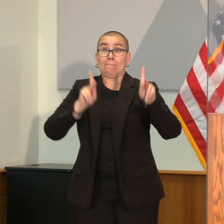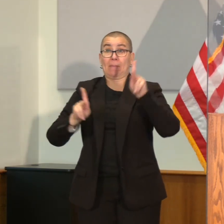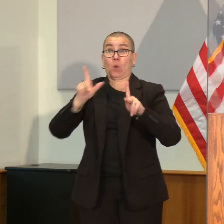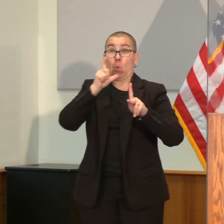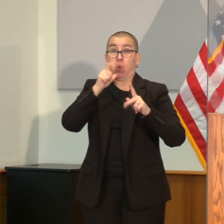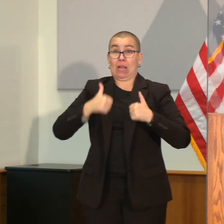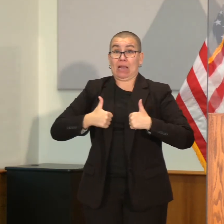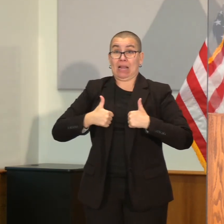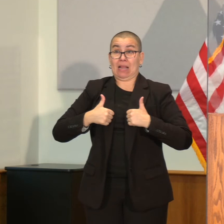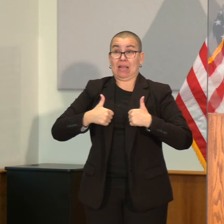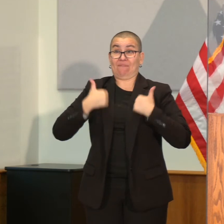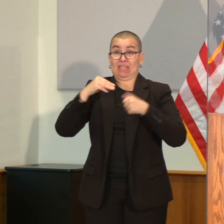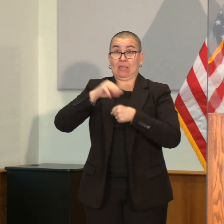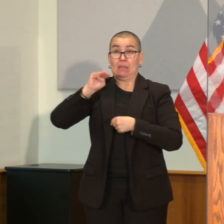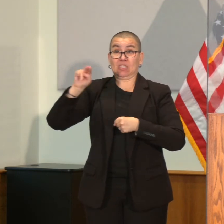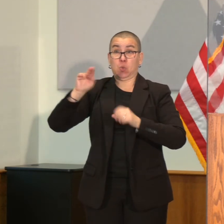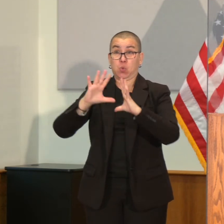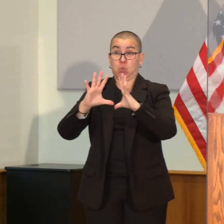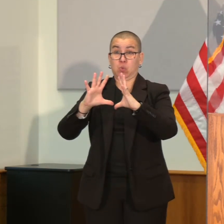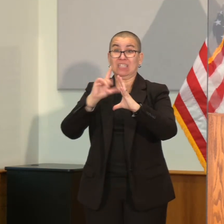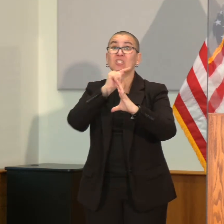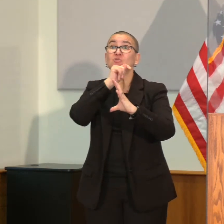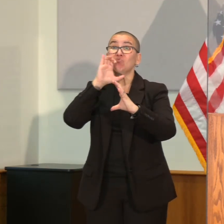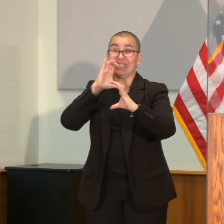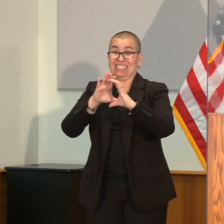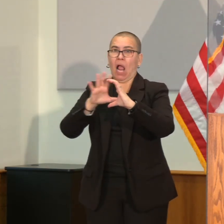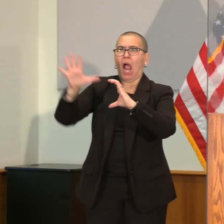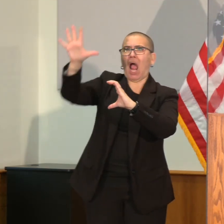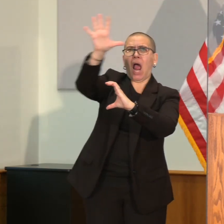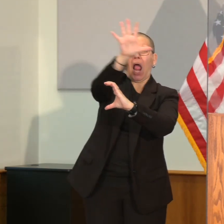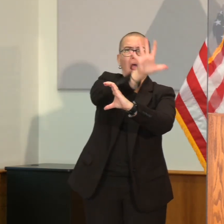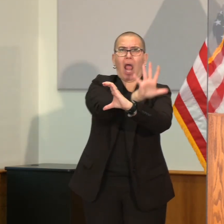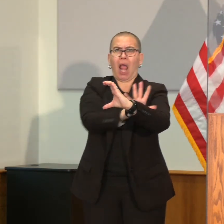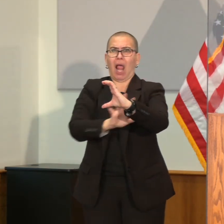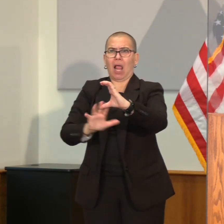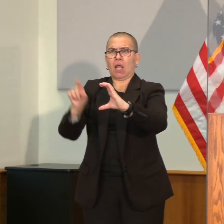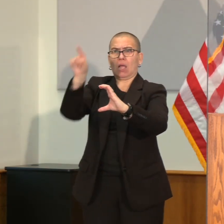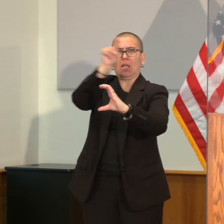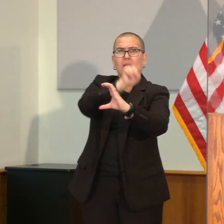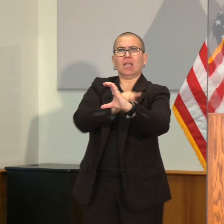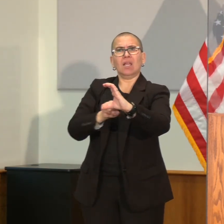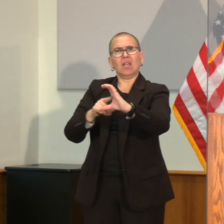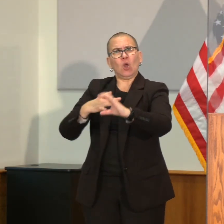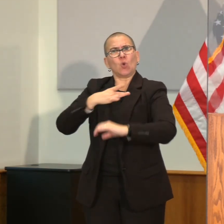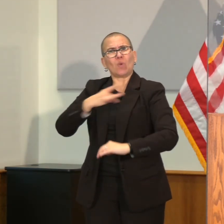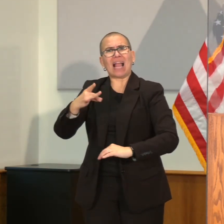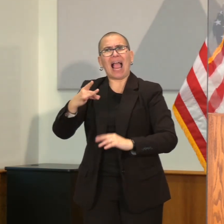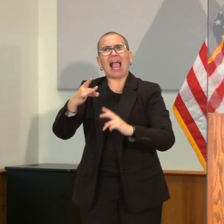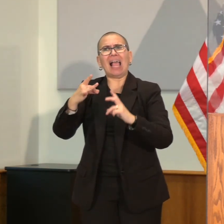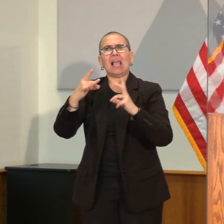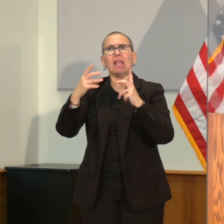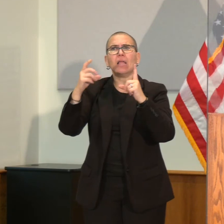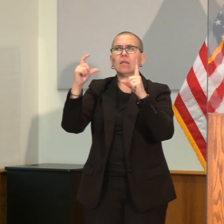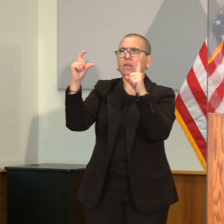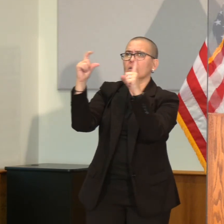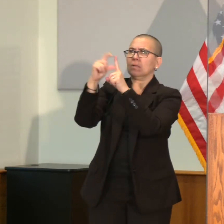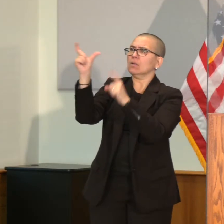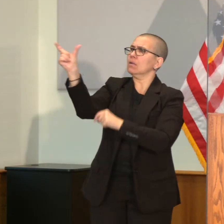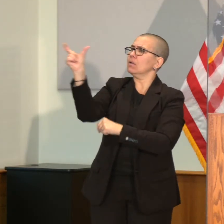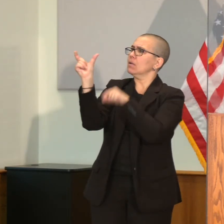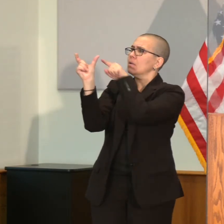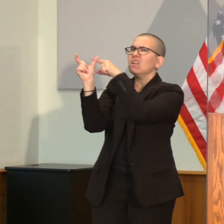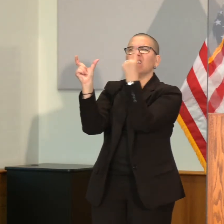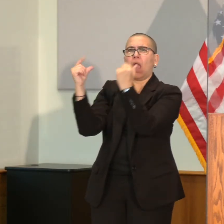especially in greater Minnesota, honestly do believe in words like accountability, honestly do believe in